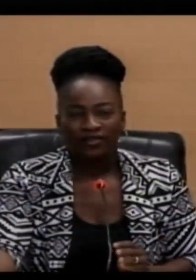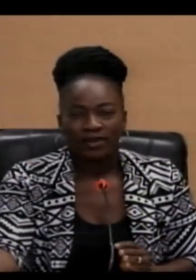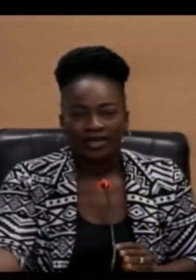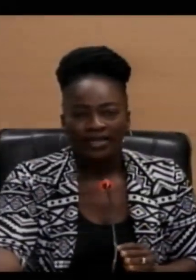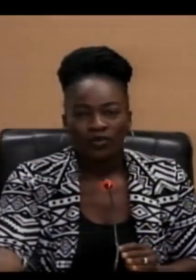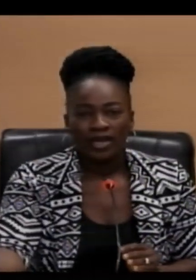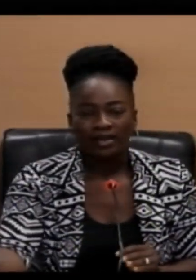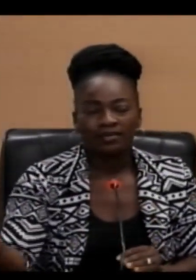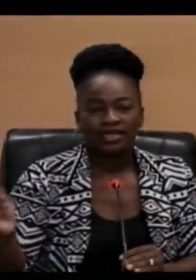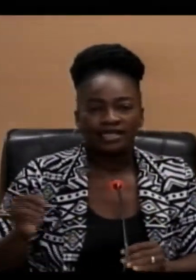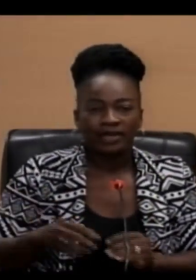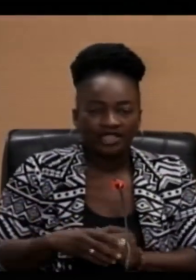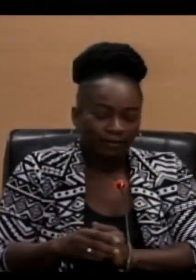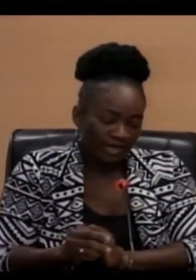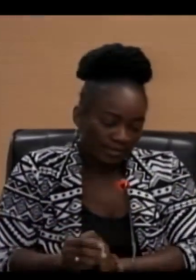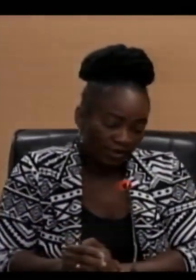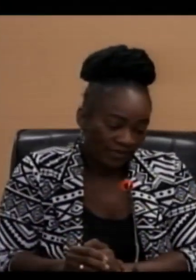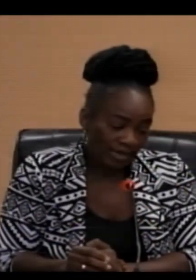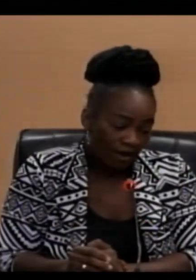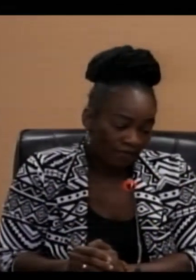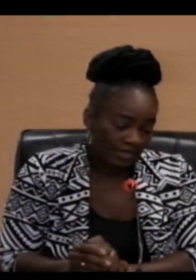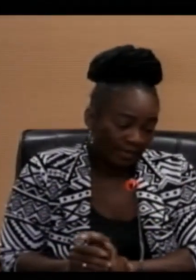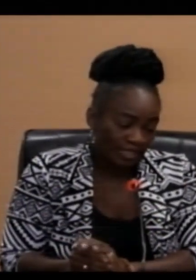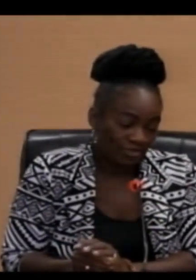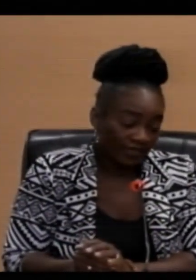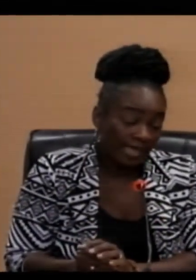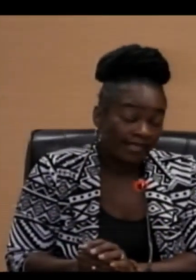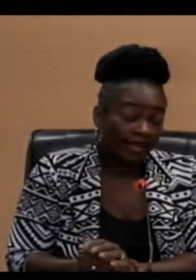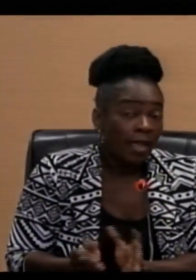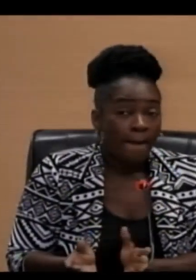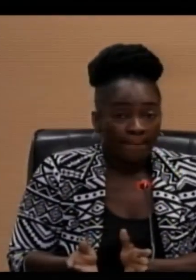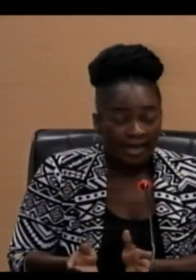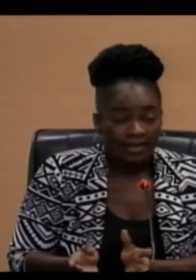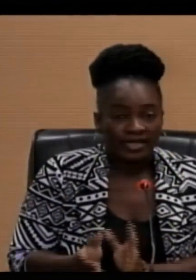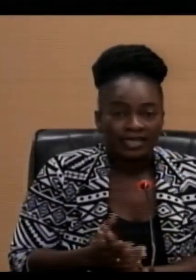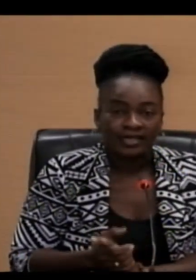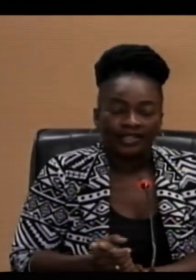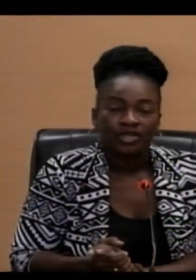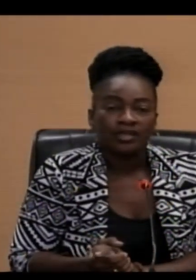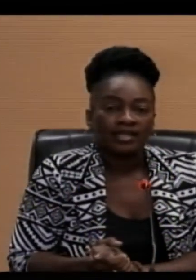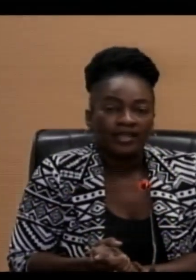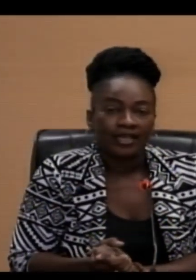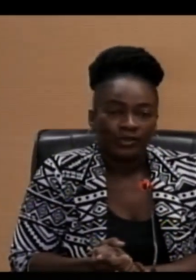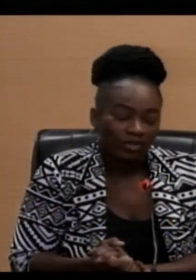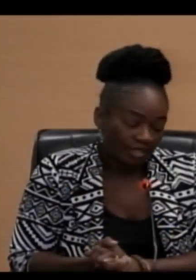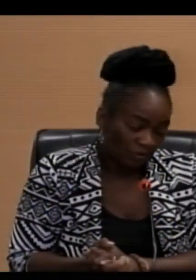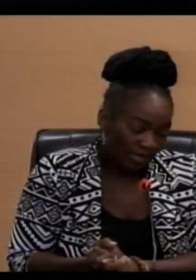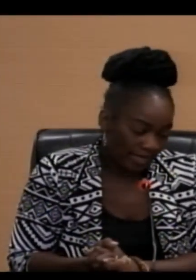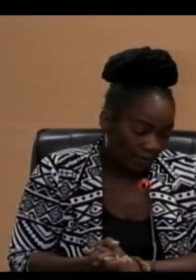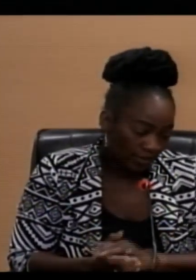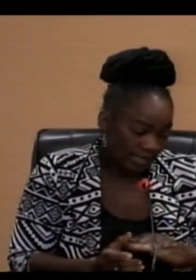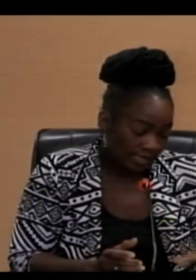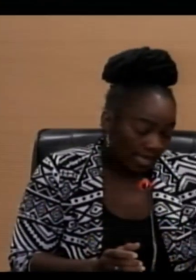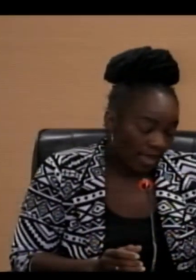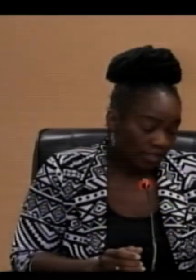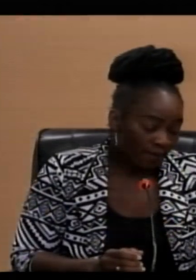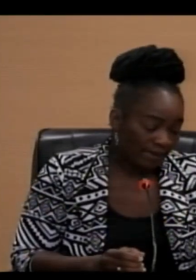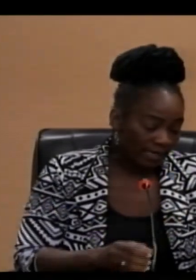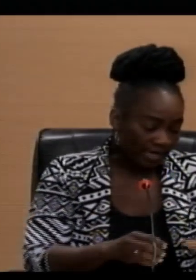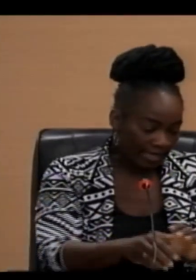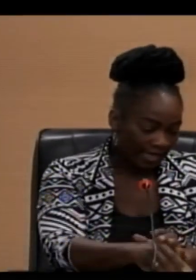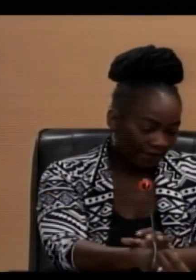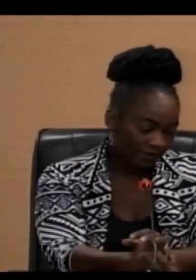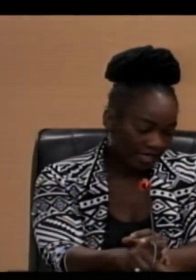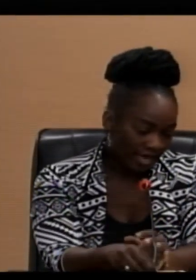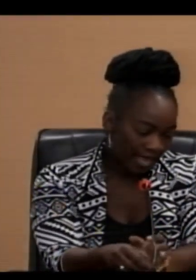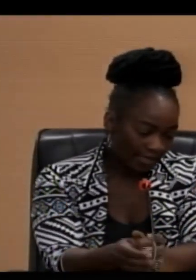afternoon, everybody. Welcome to this special press briefing of the Ministry of Health. My name is Leslie Ann Johnson. Thank you so much for being here with us. To my